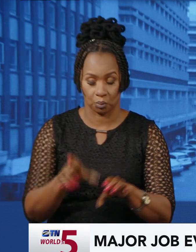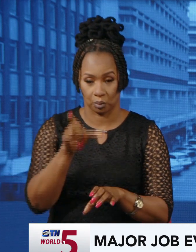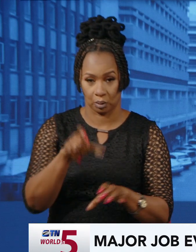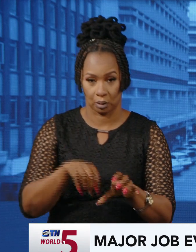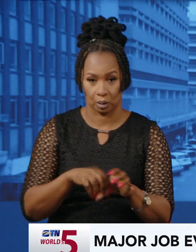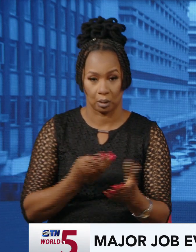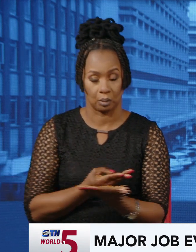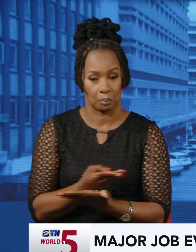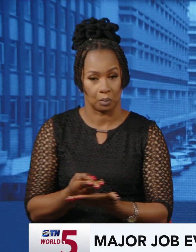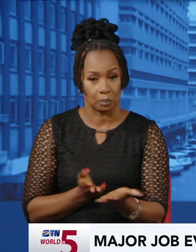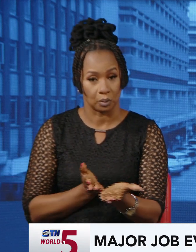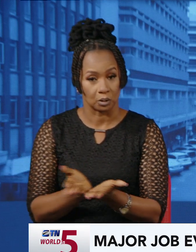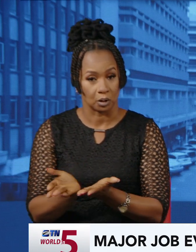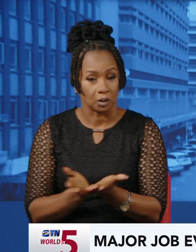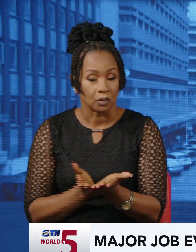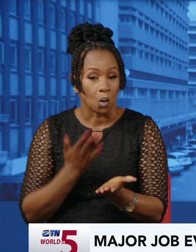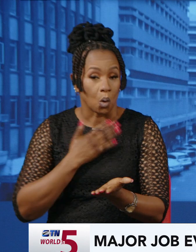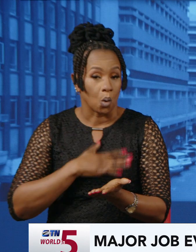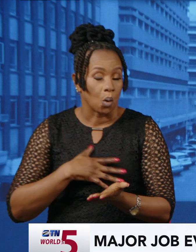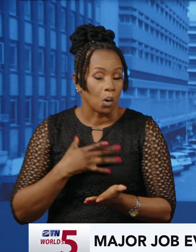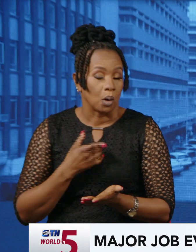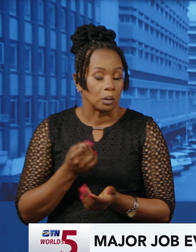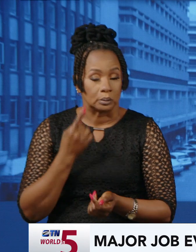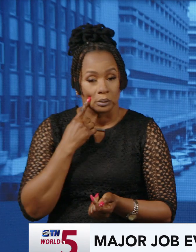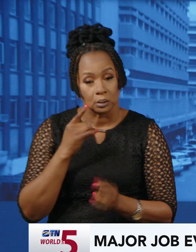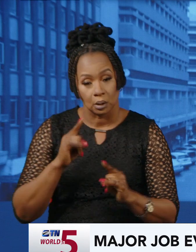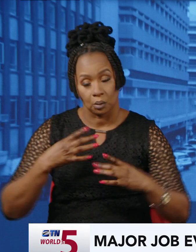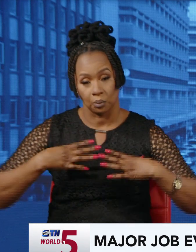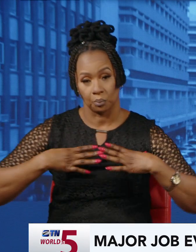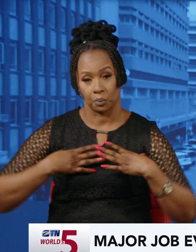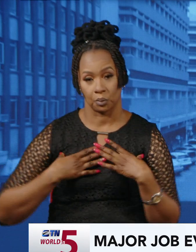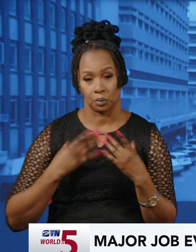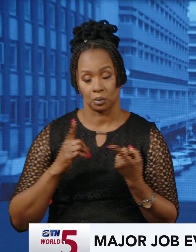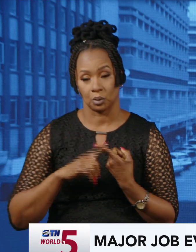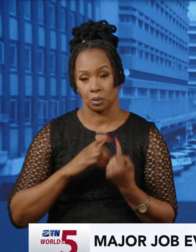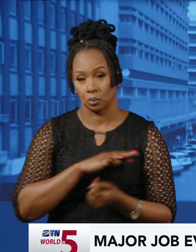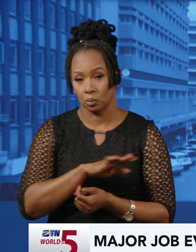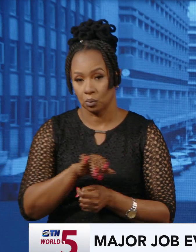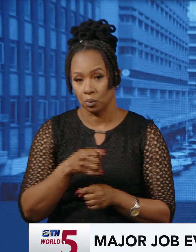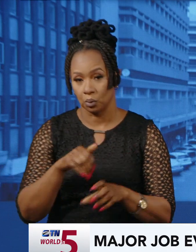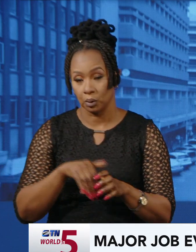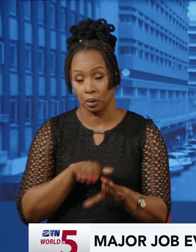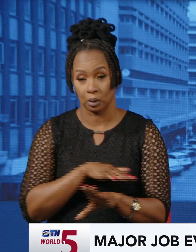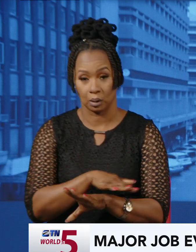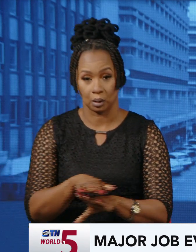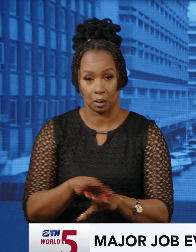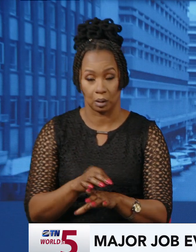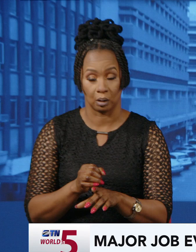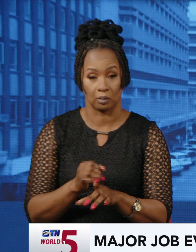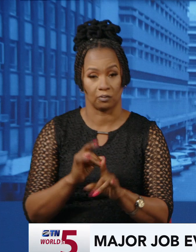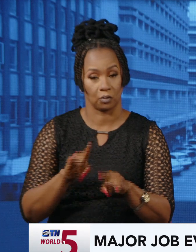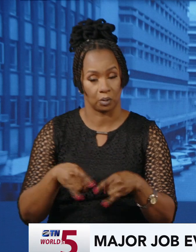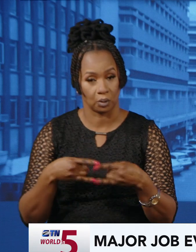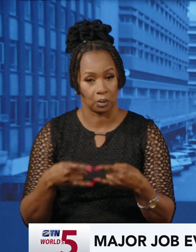public service that seeks to assess the qualifications and importance of all posts within the sector, ensuring that employees